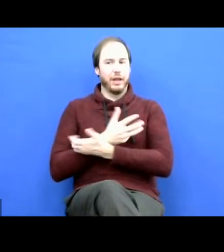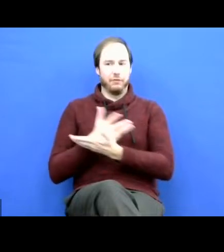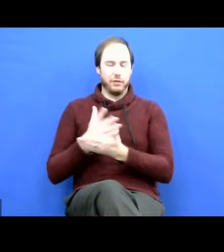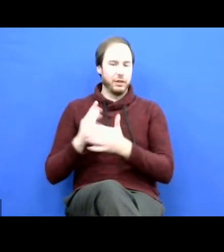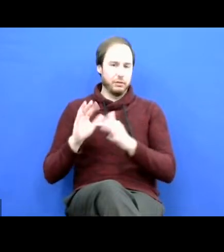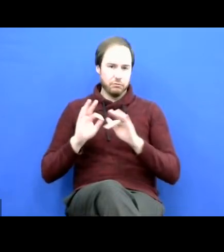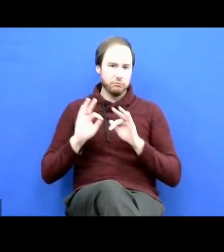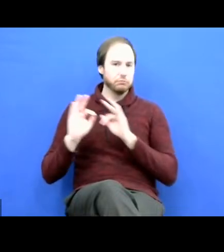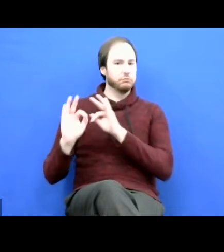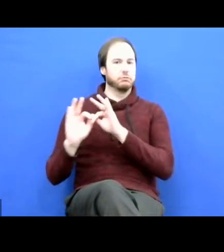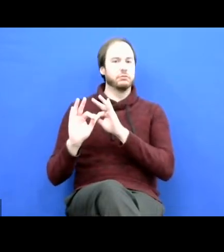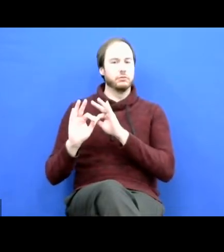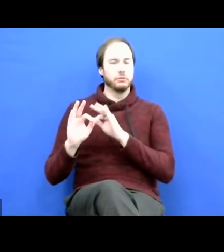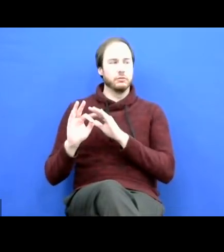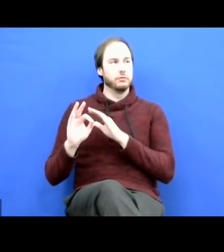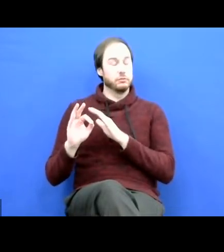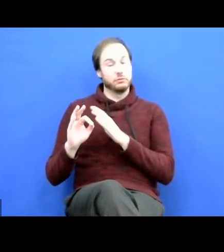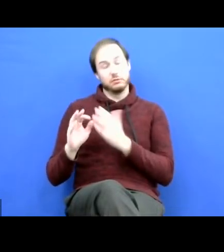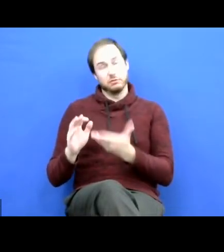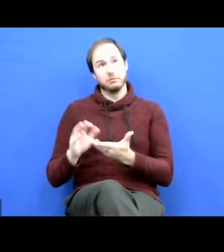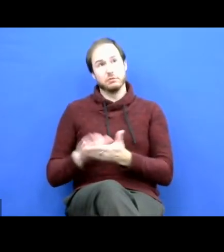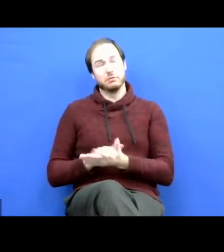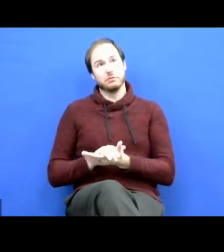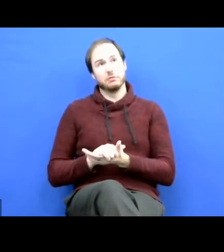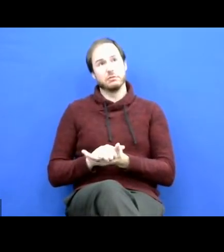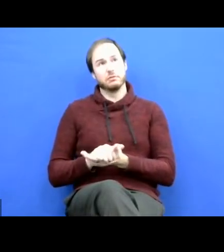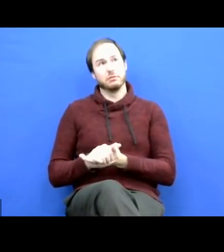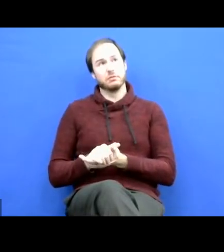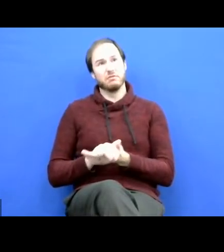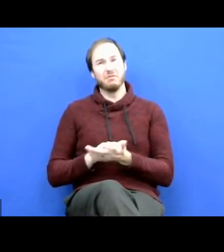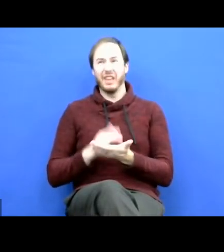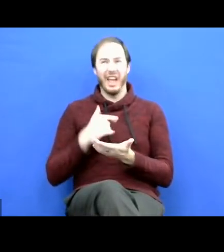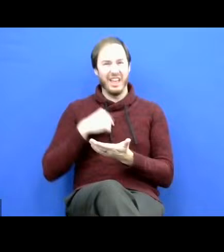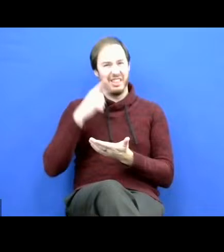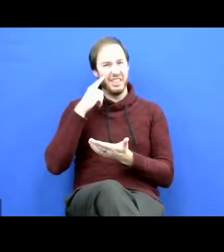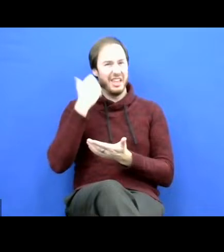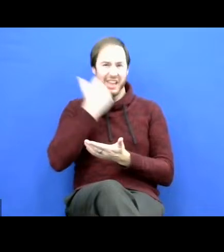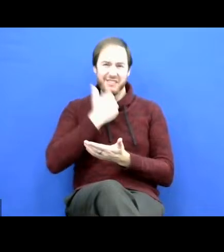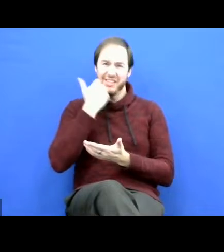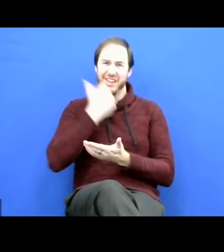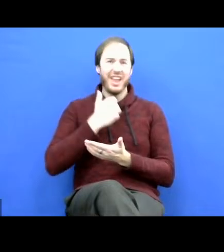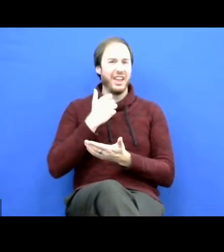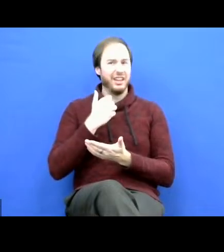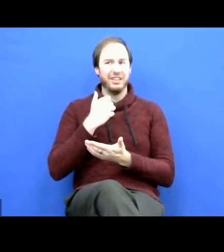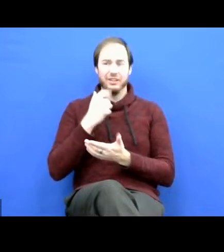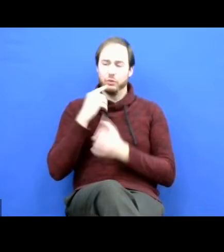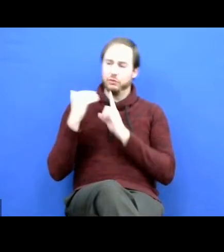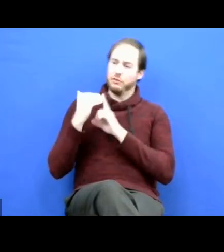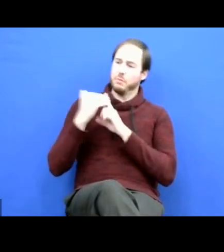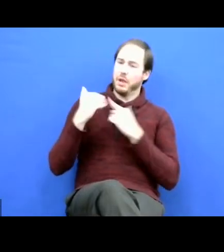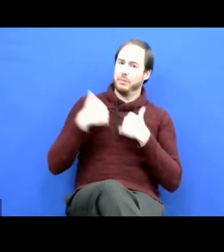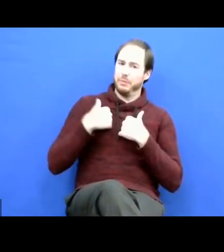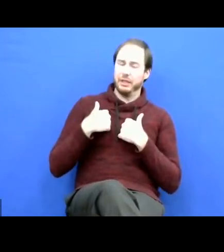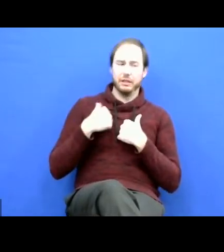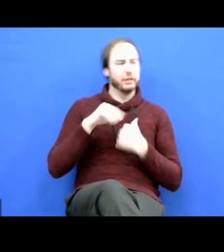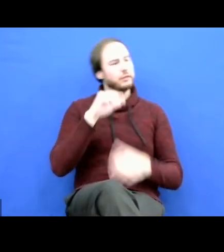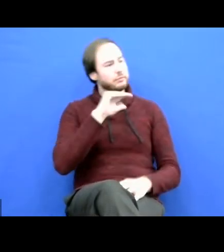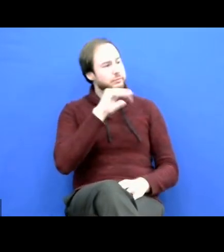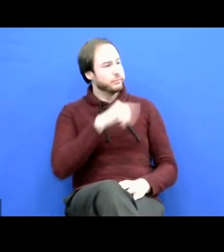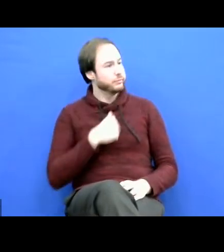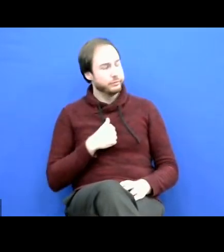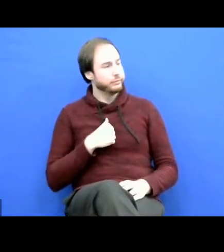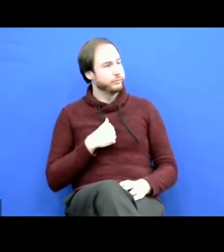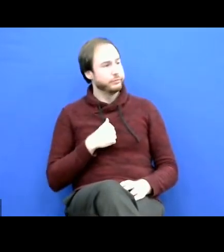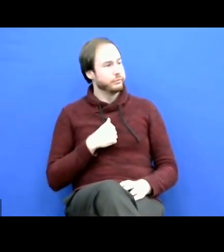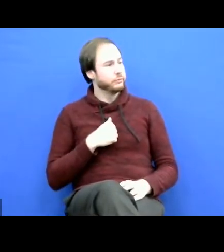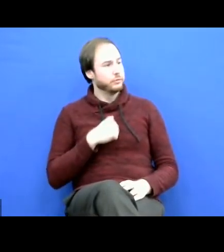and probably on a, if not daily basis, every other day reminds me You've got no